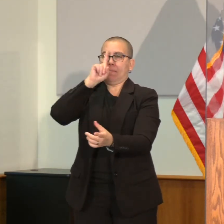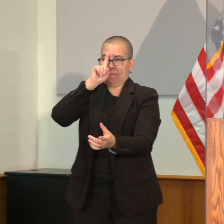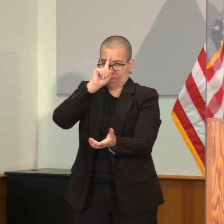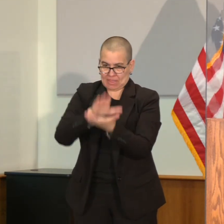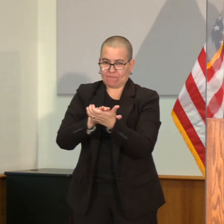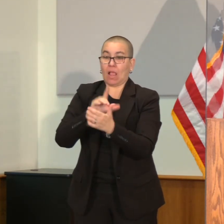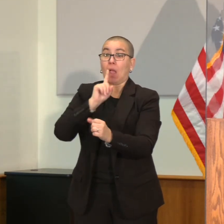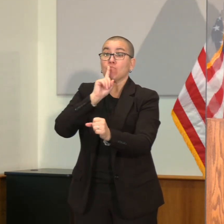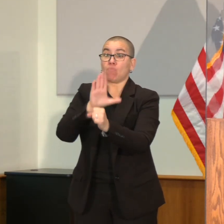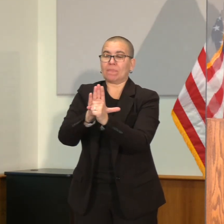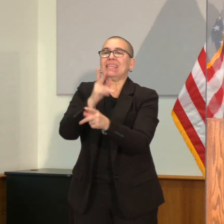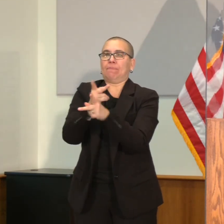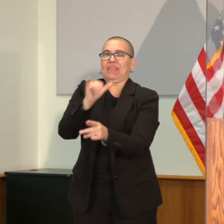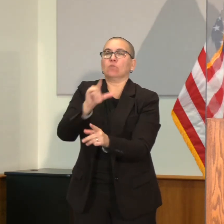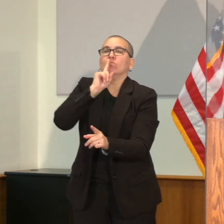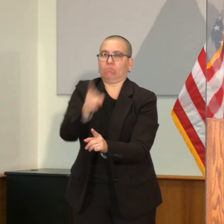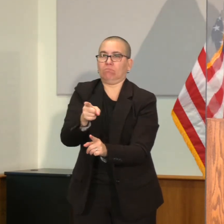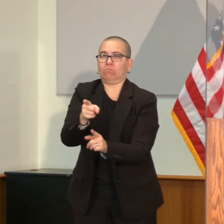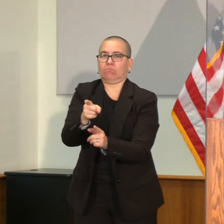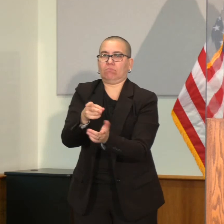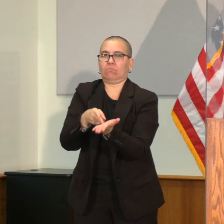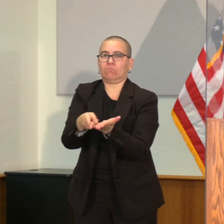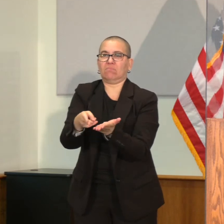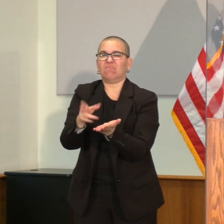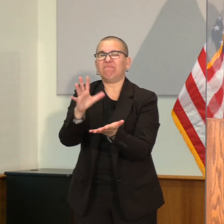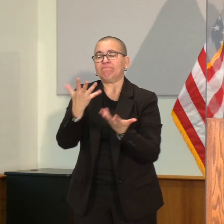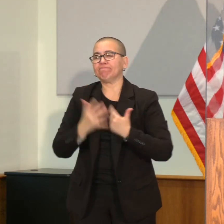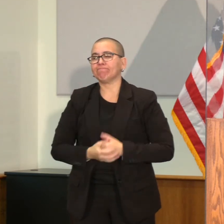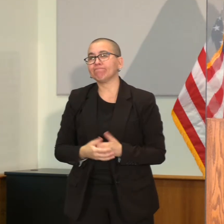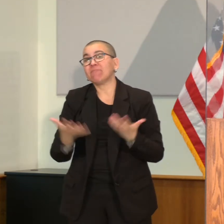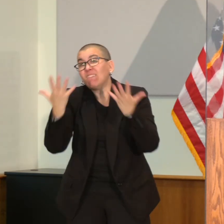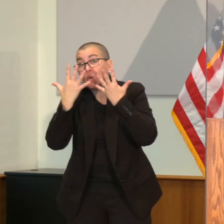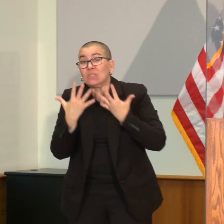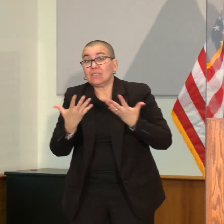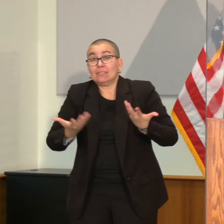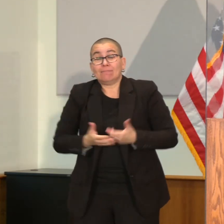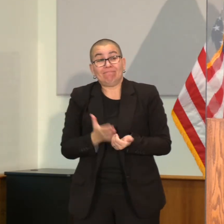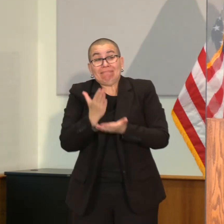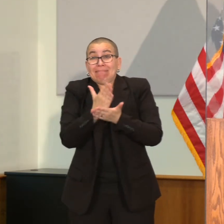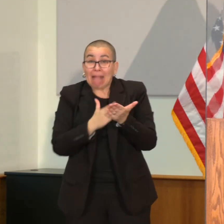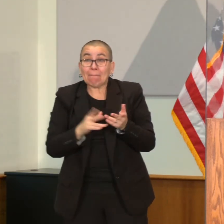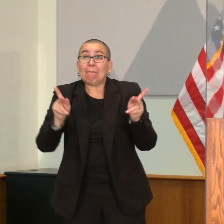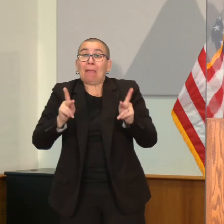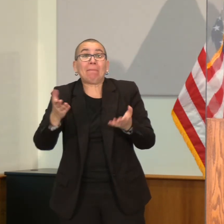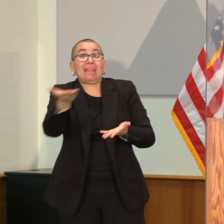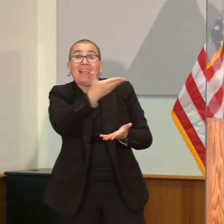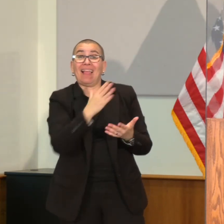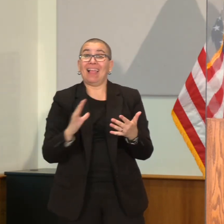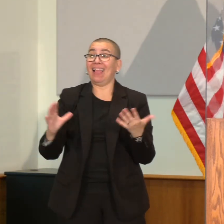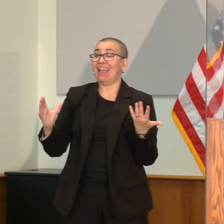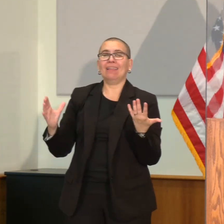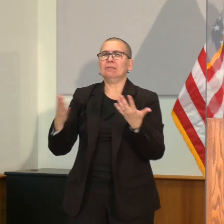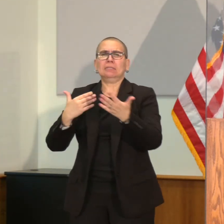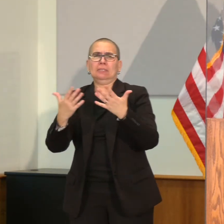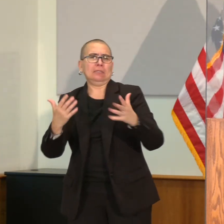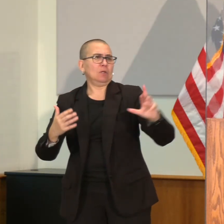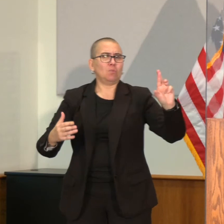some Republicans are willing to put partisan politics aside to work with Democrats to do what's right.